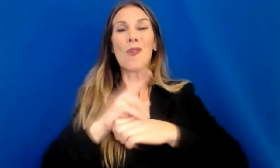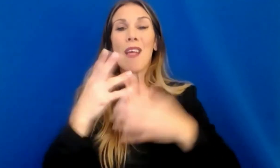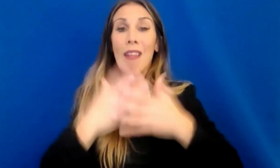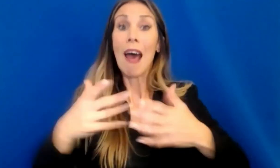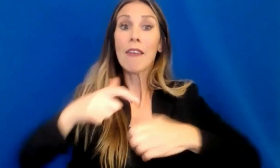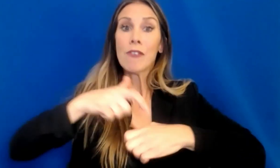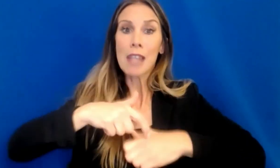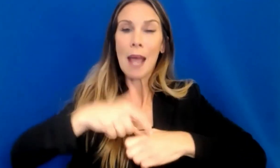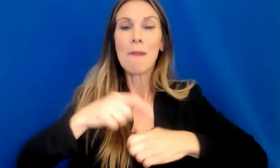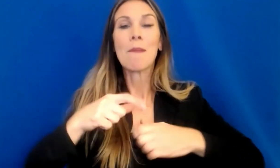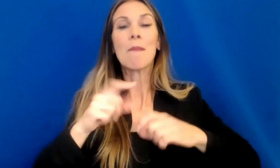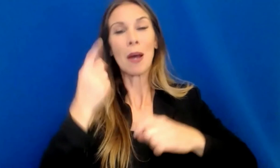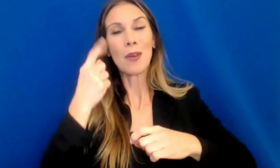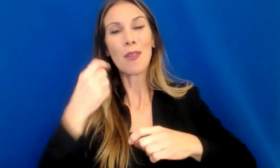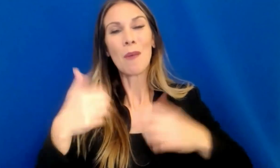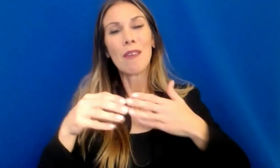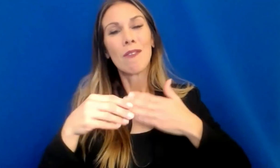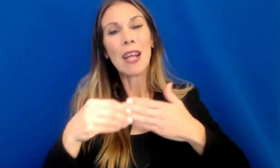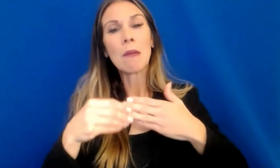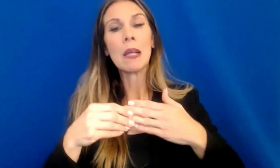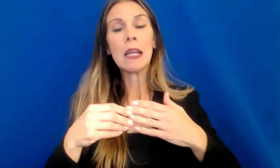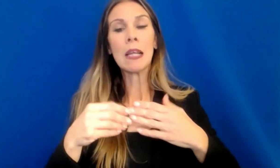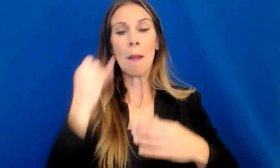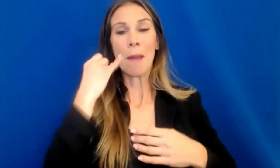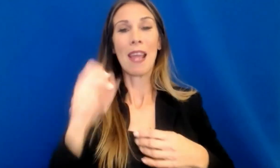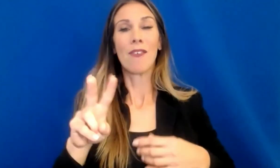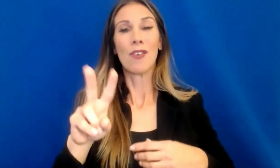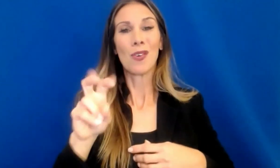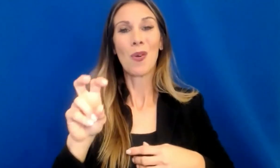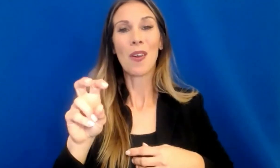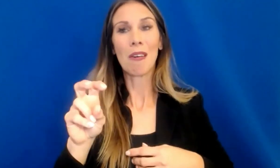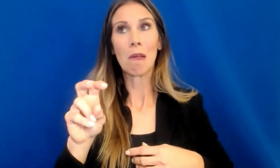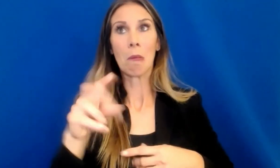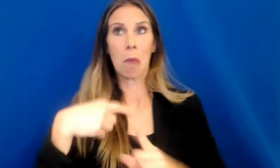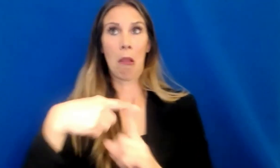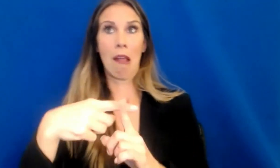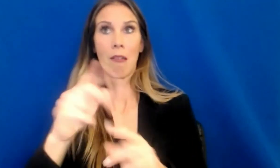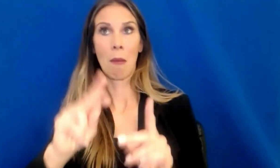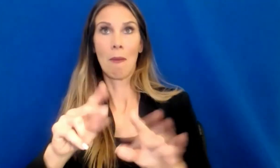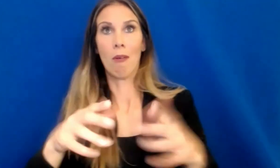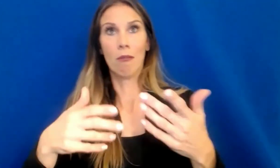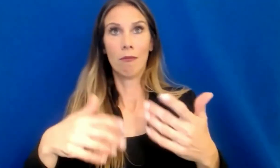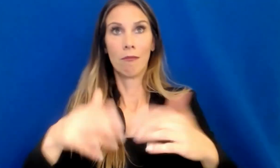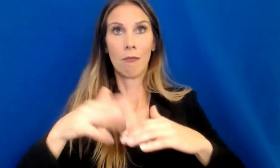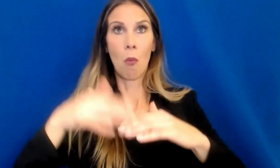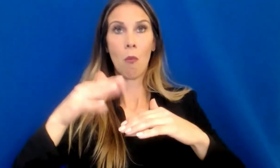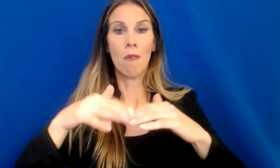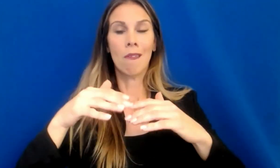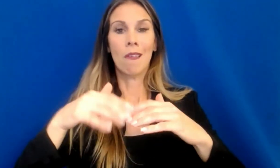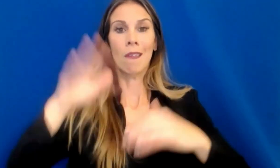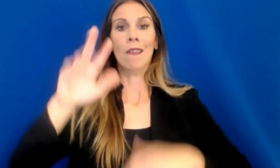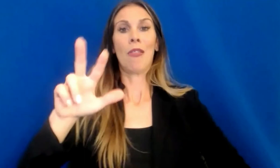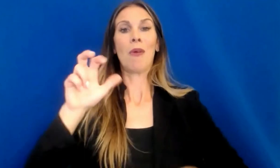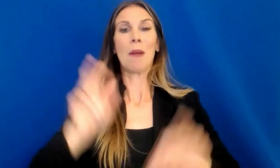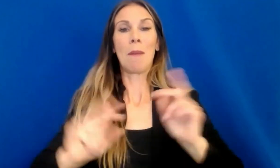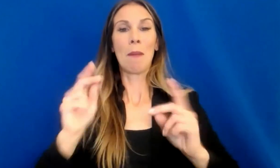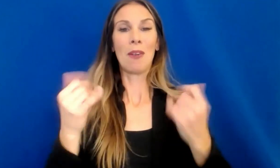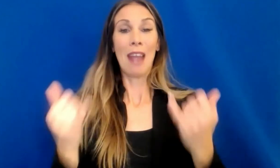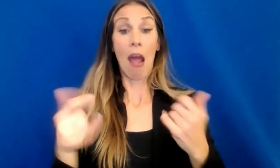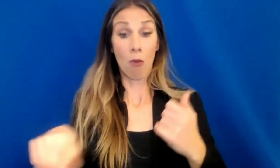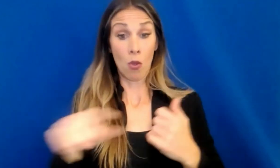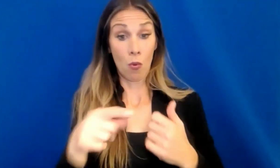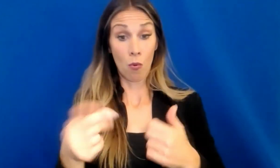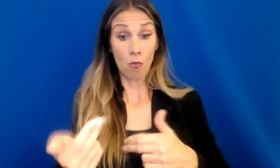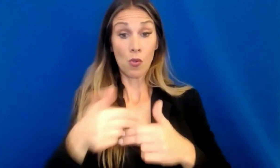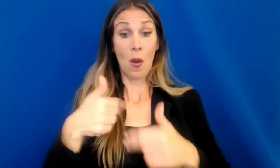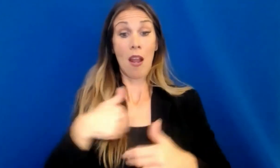flexibility, but if the 200 and X persons with us or 300 persons with us right now think that this